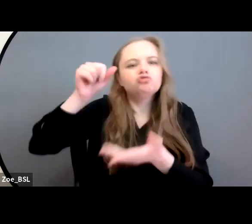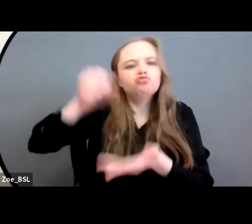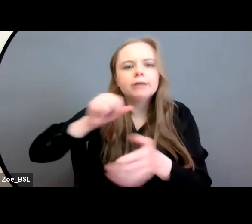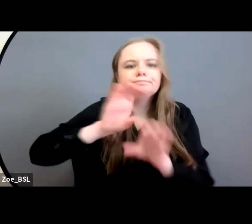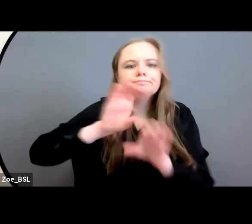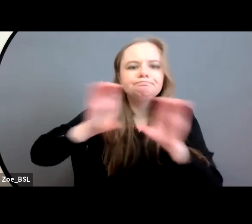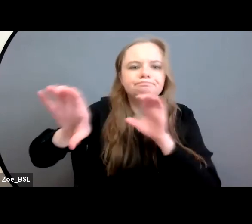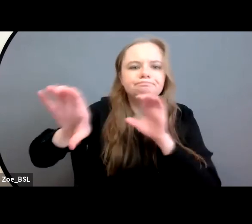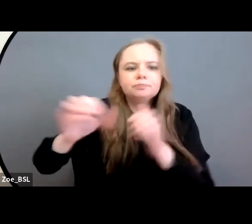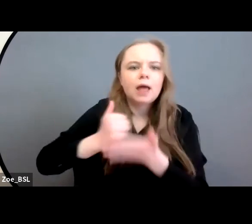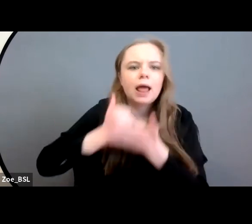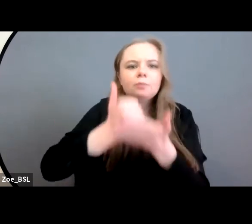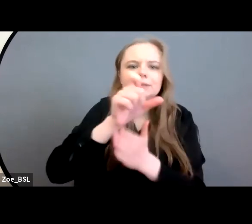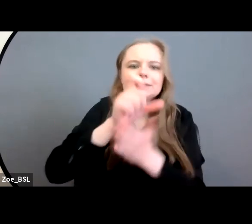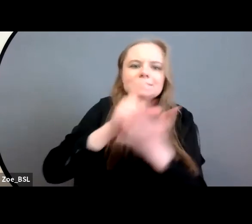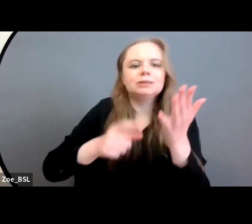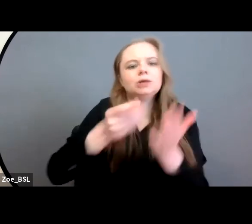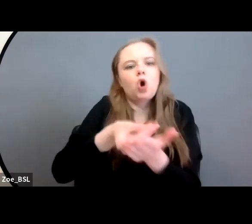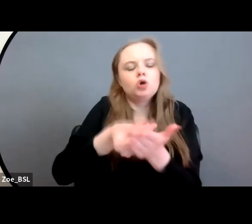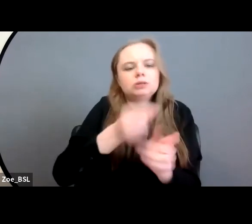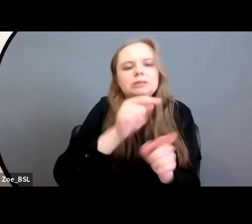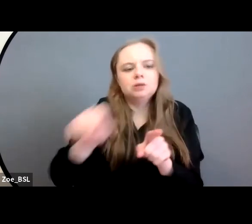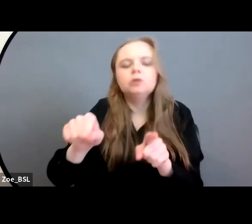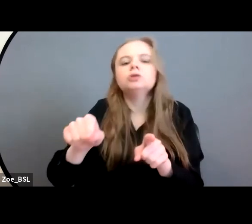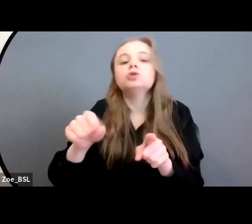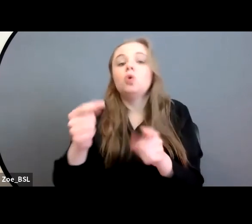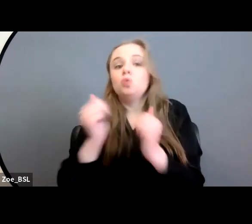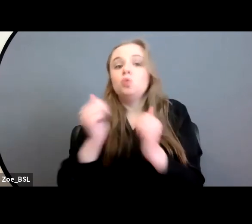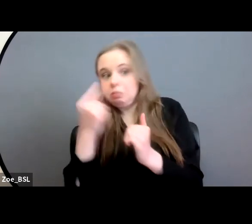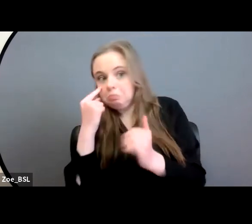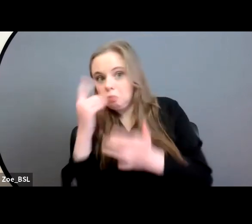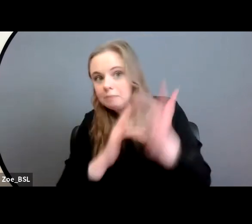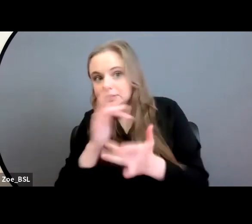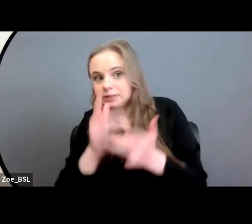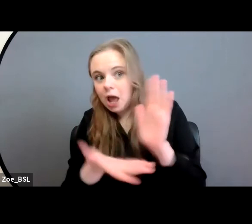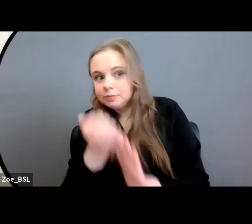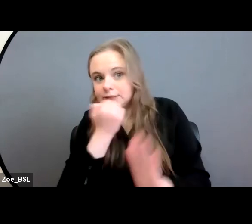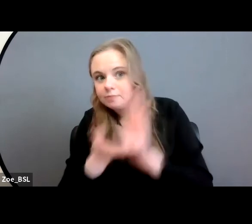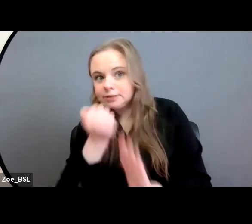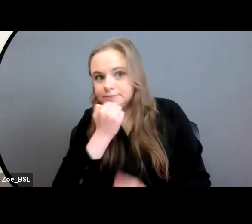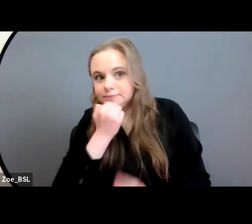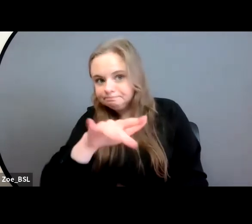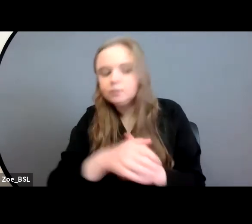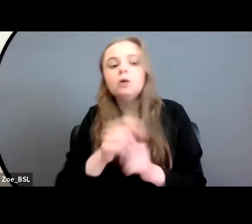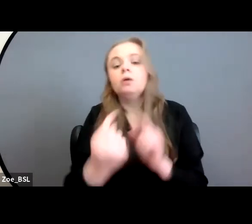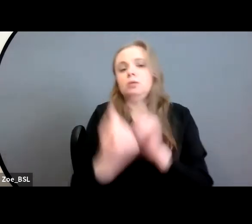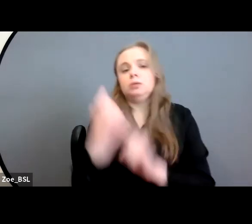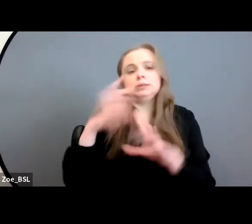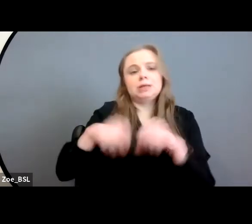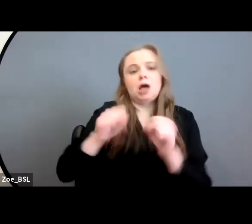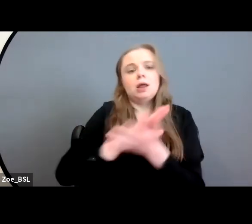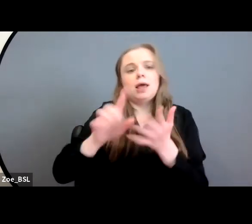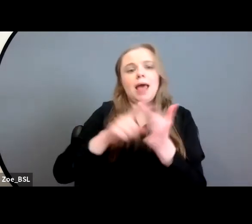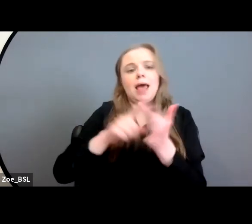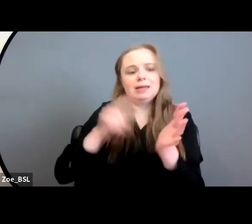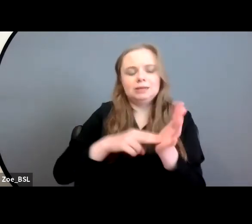additional disability related costs. So that's worth keeping an eye on. And as Helen mentioned at the start, this report has actually made us all sit back and reflect a little bit more around